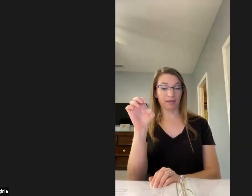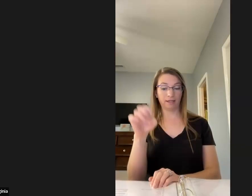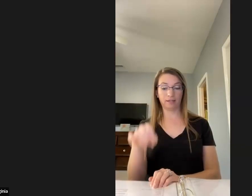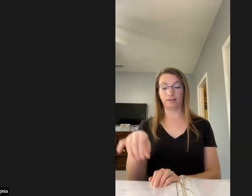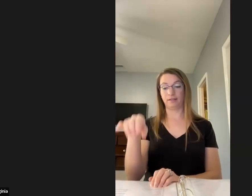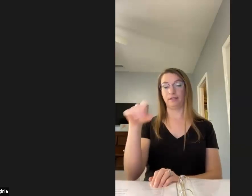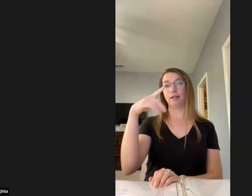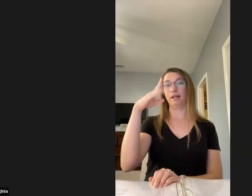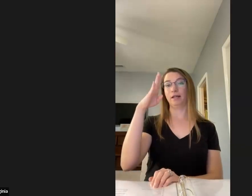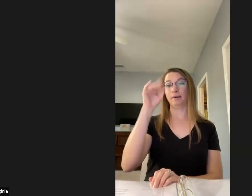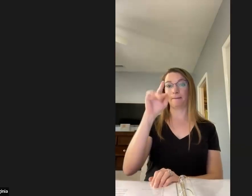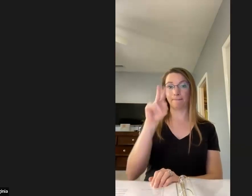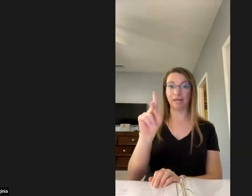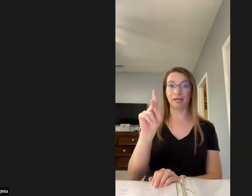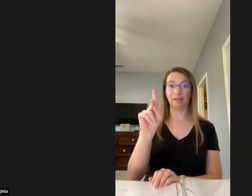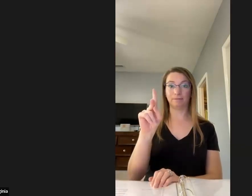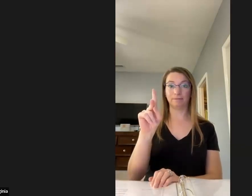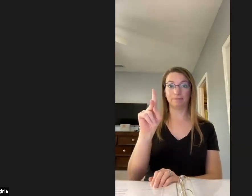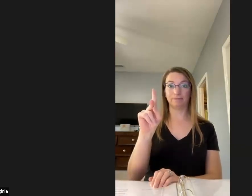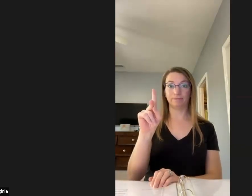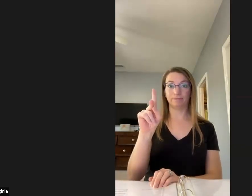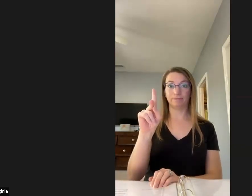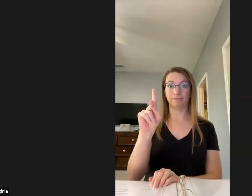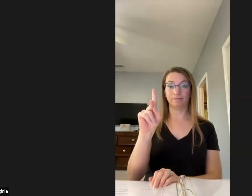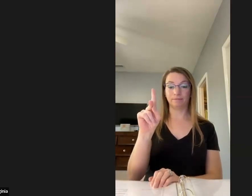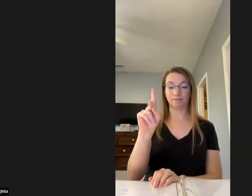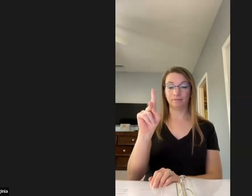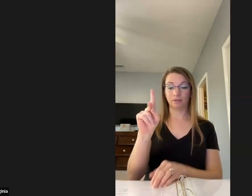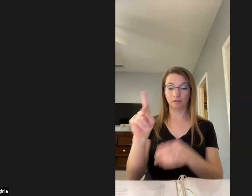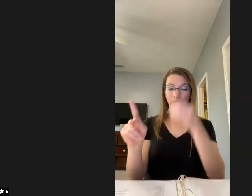cafe, and bank. All right.